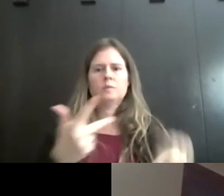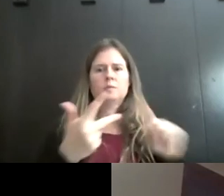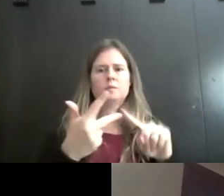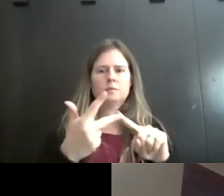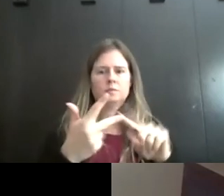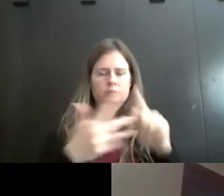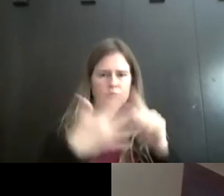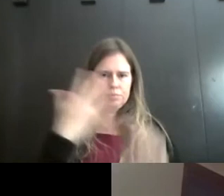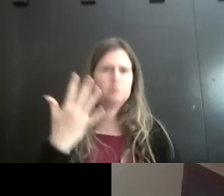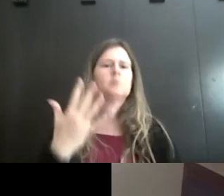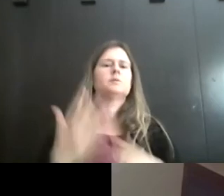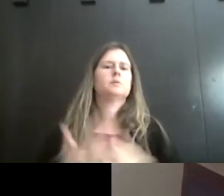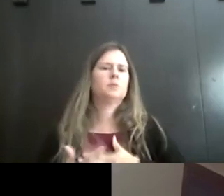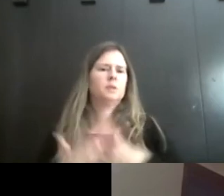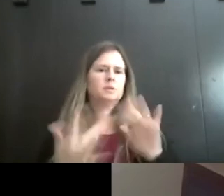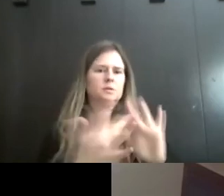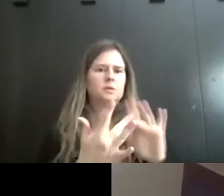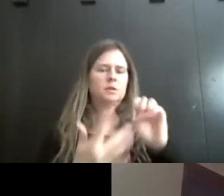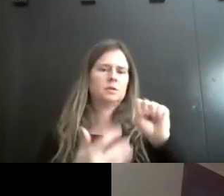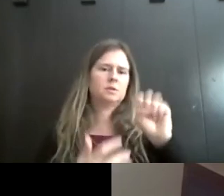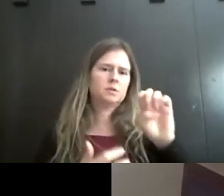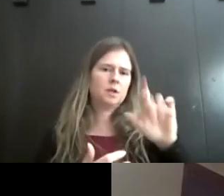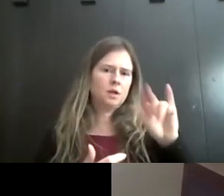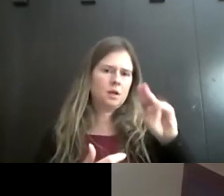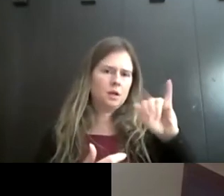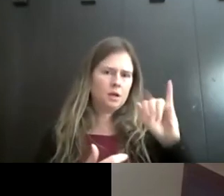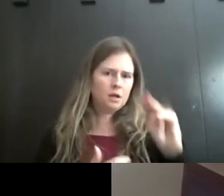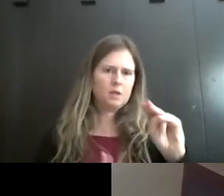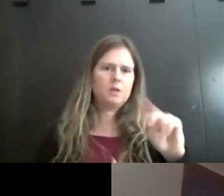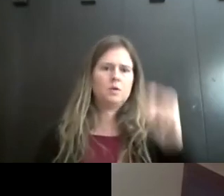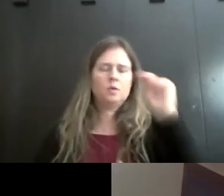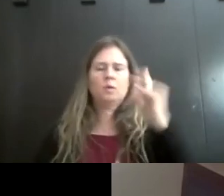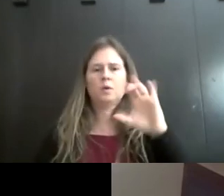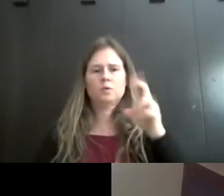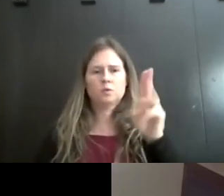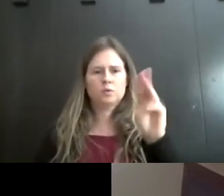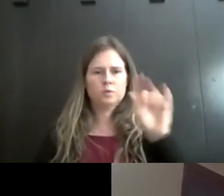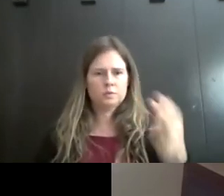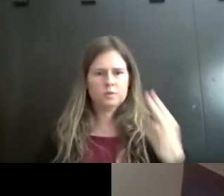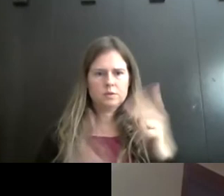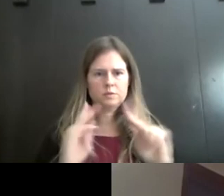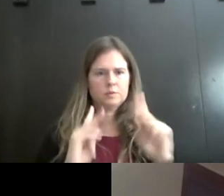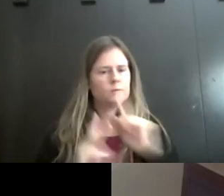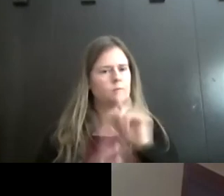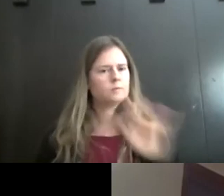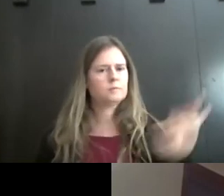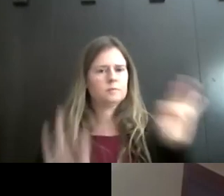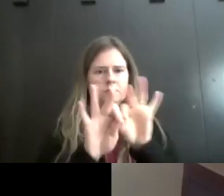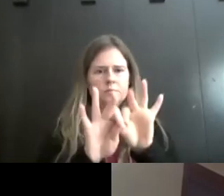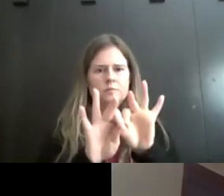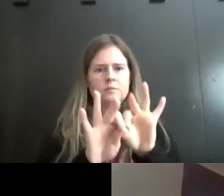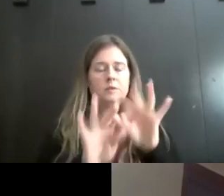encourage them to reach out to the Salinian and Northern Chumash people is important. The environmental groups kind of forget about